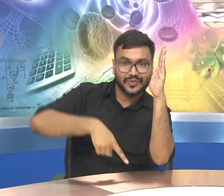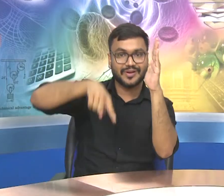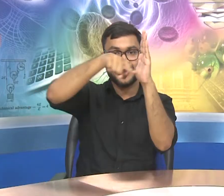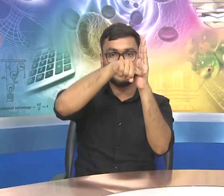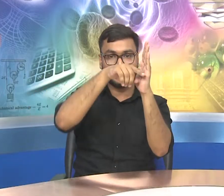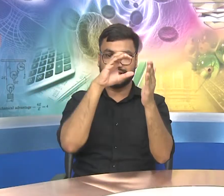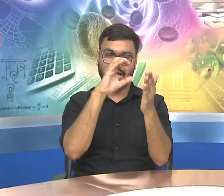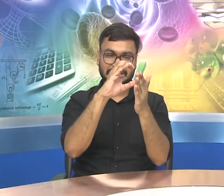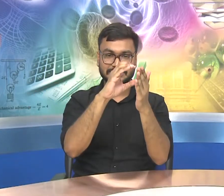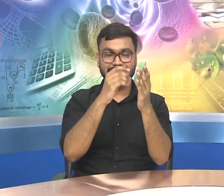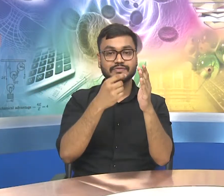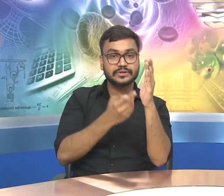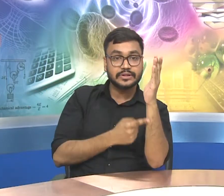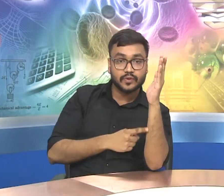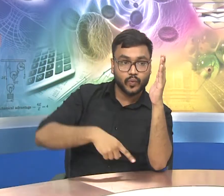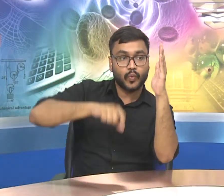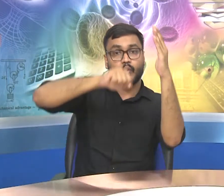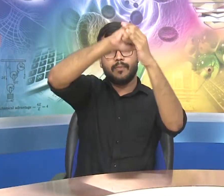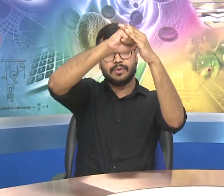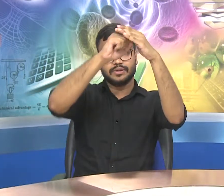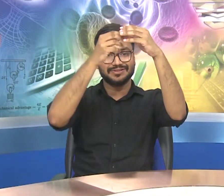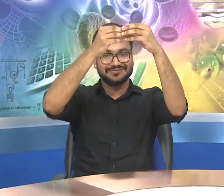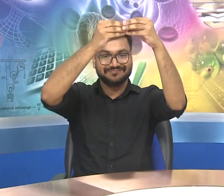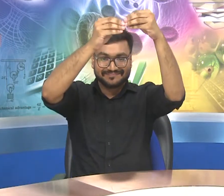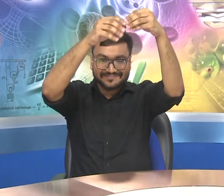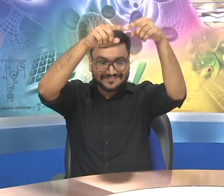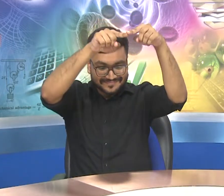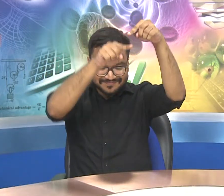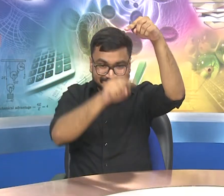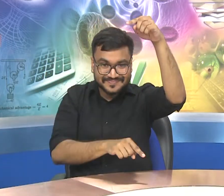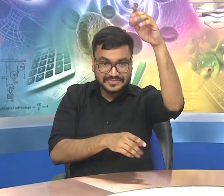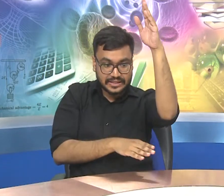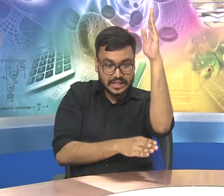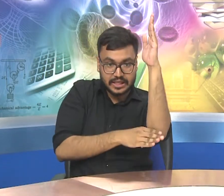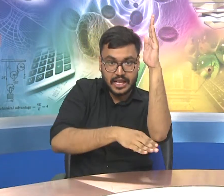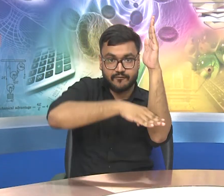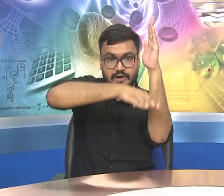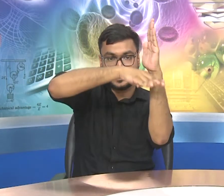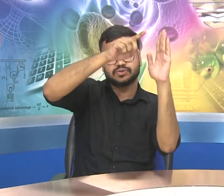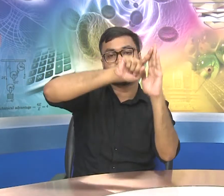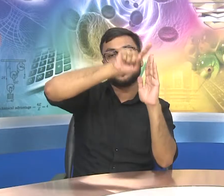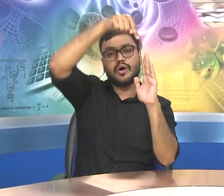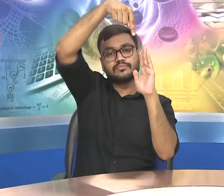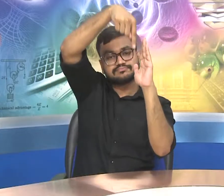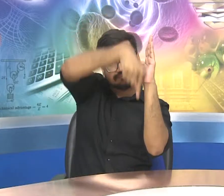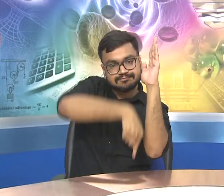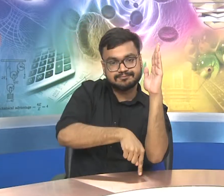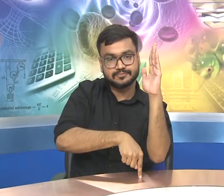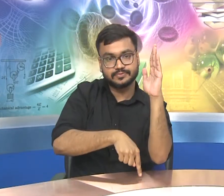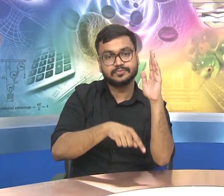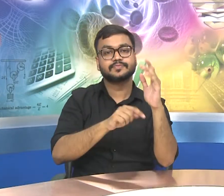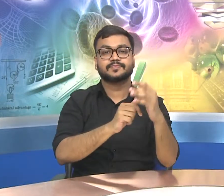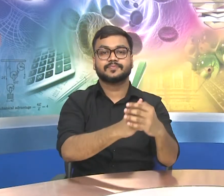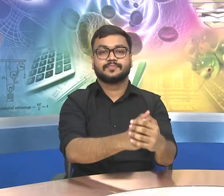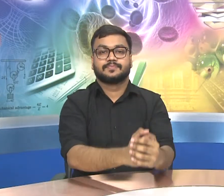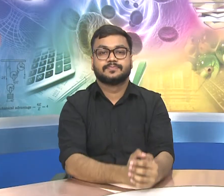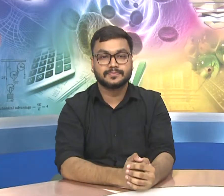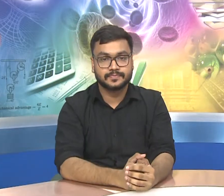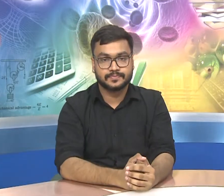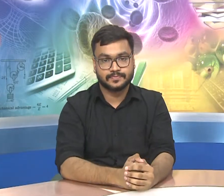This means producers have the highest biomass, followed by herbivorous, carnivorous and